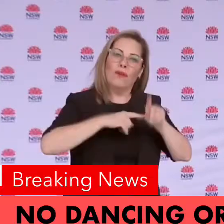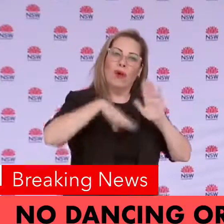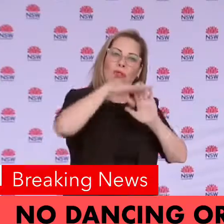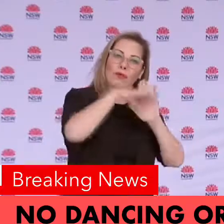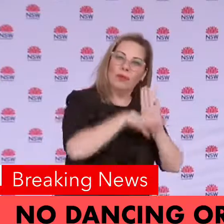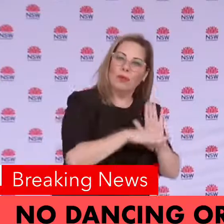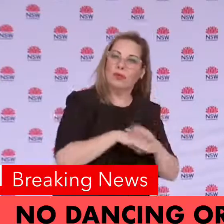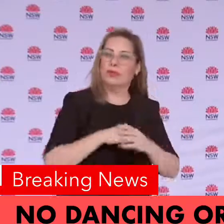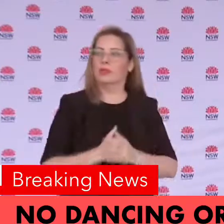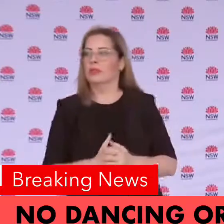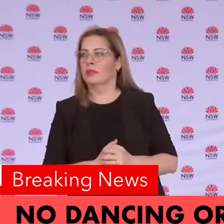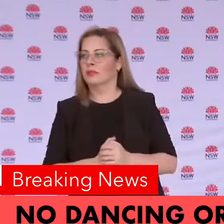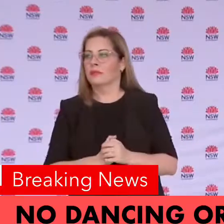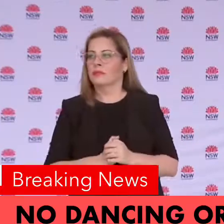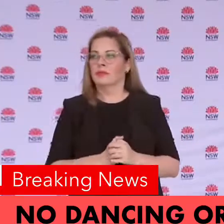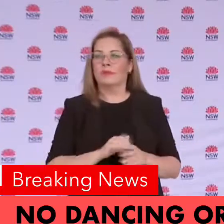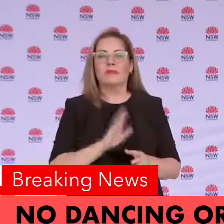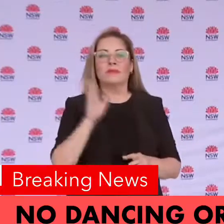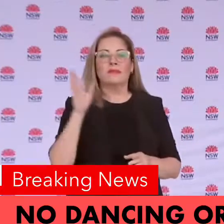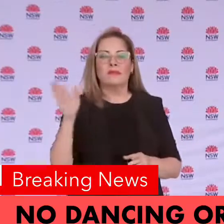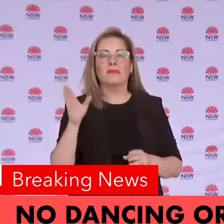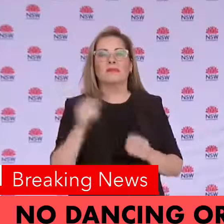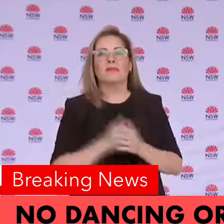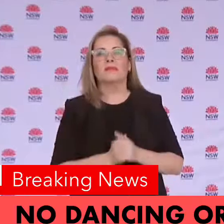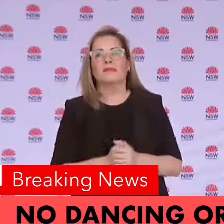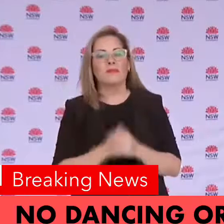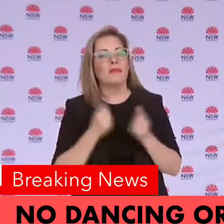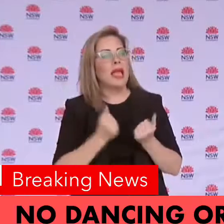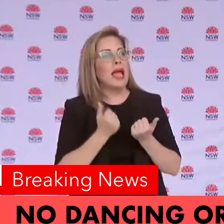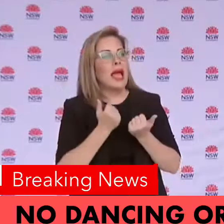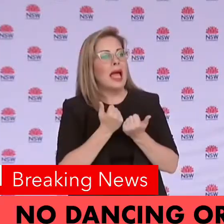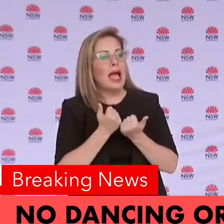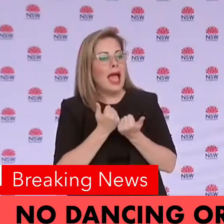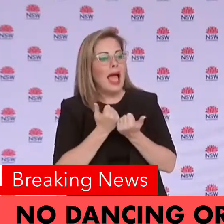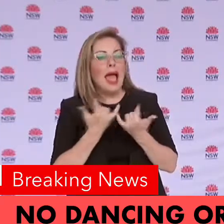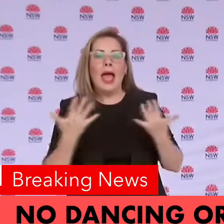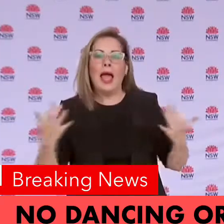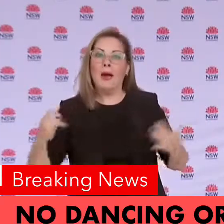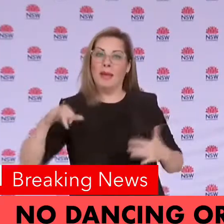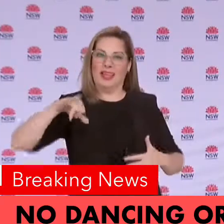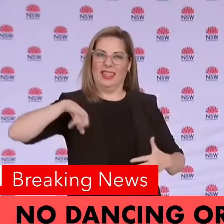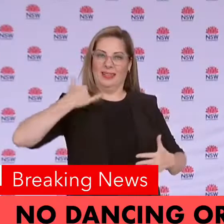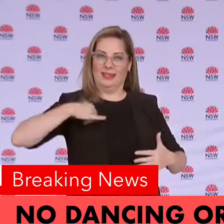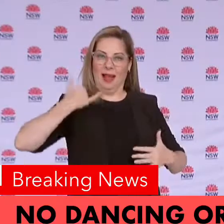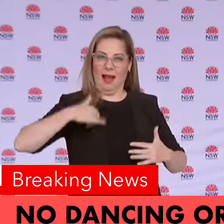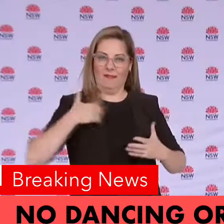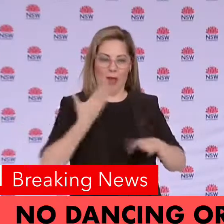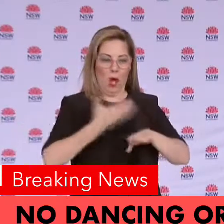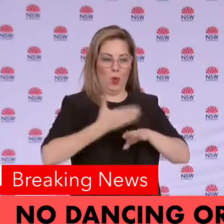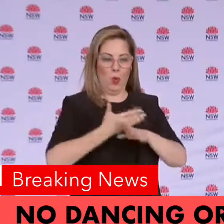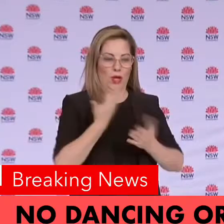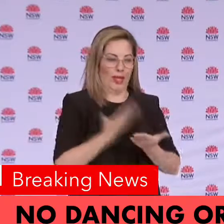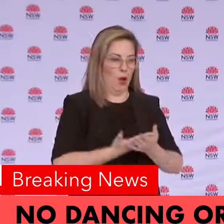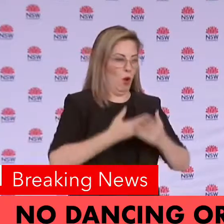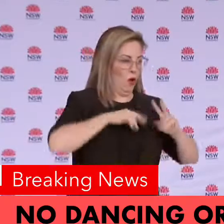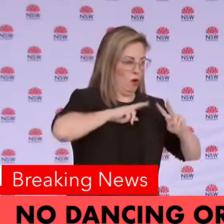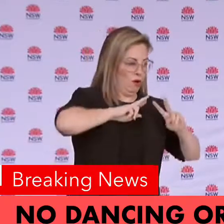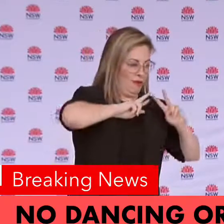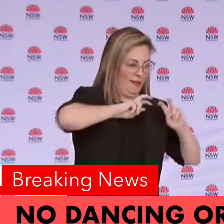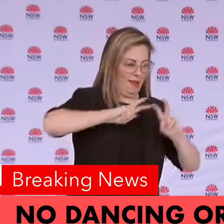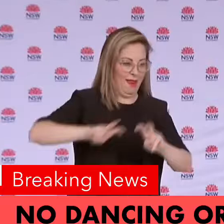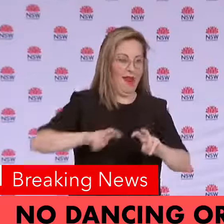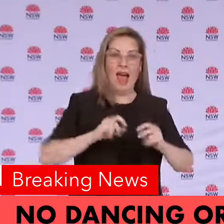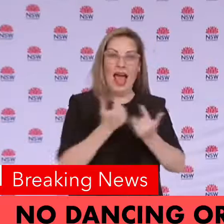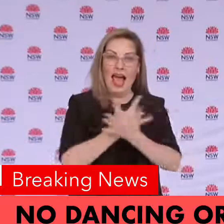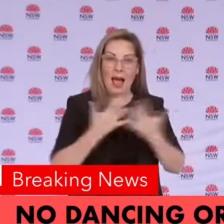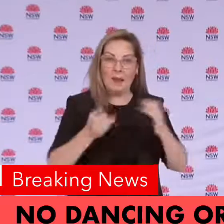more, Dr. Chan. Would you be able to just give us some idea of how many contact tracers are working on this outbreak? Staffing, how many calls are making, and